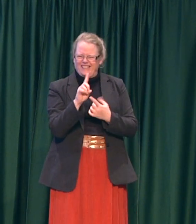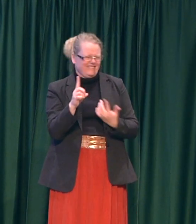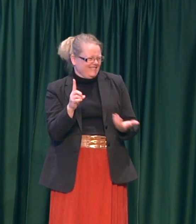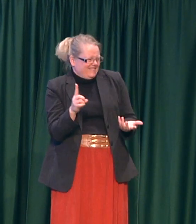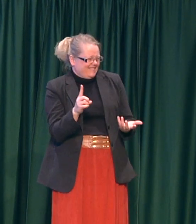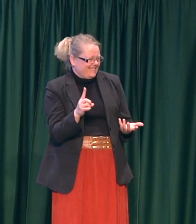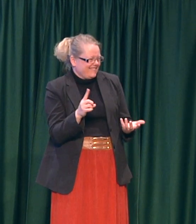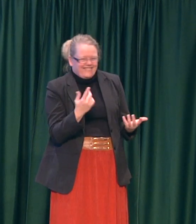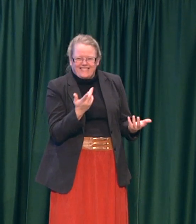said, why?